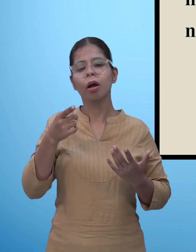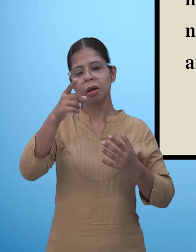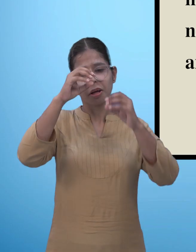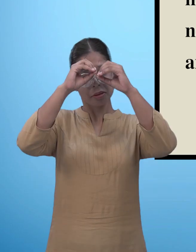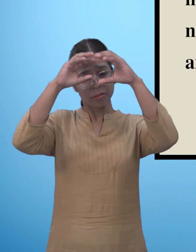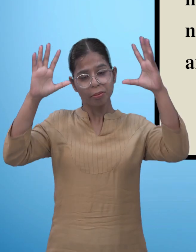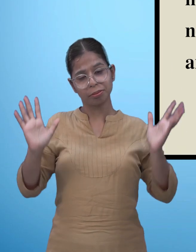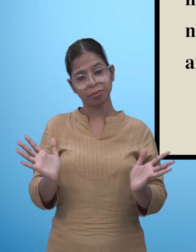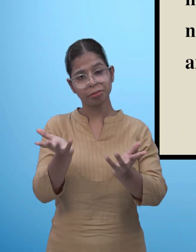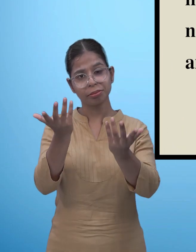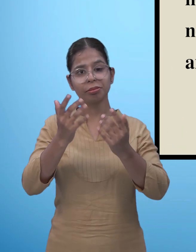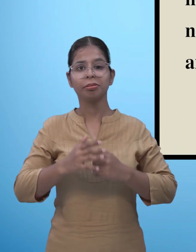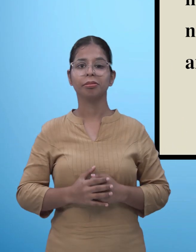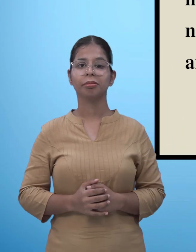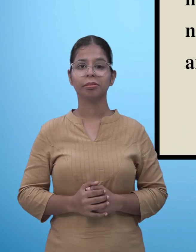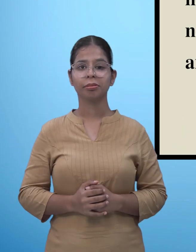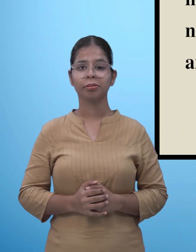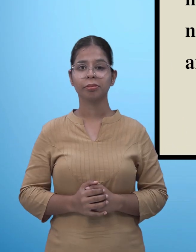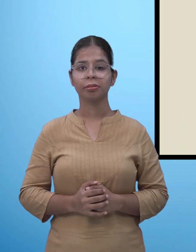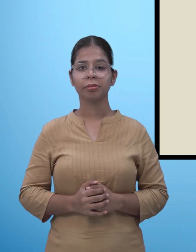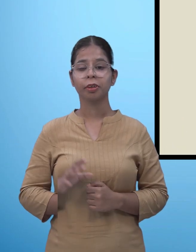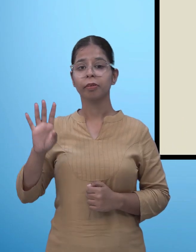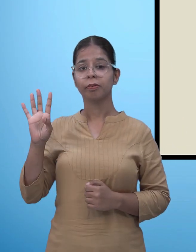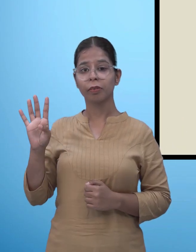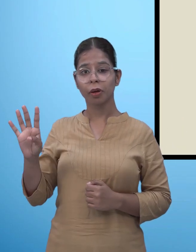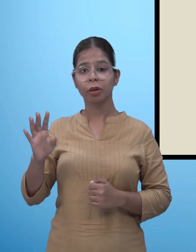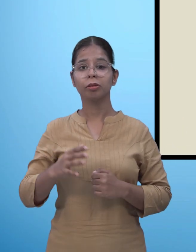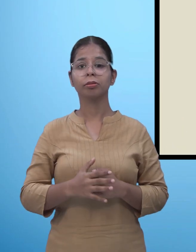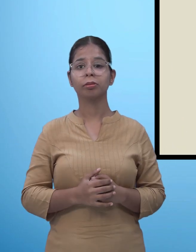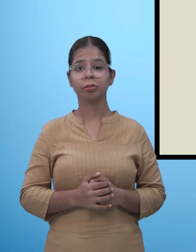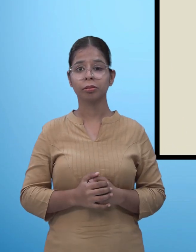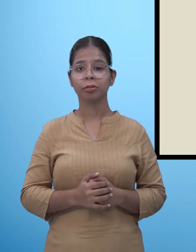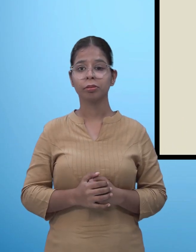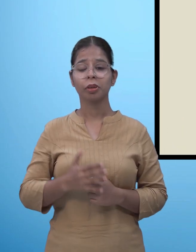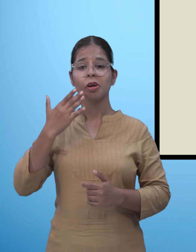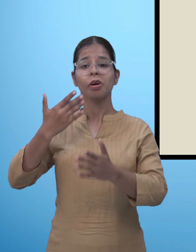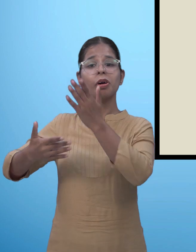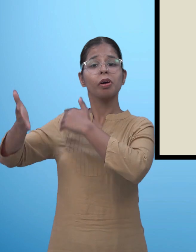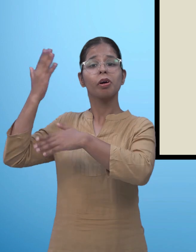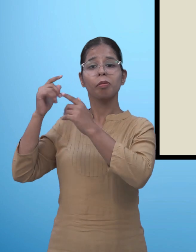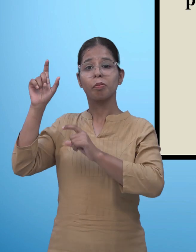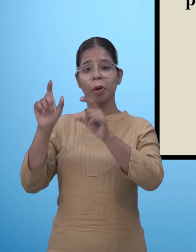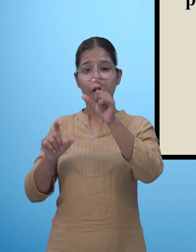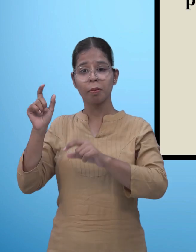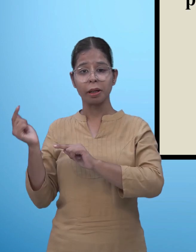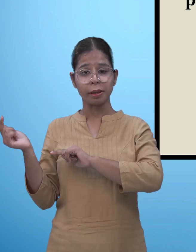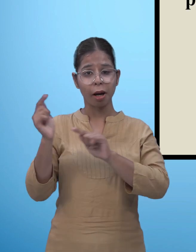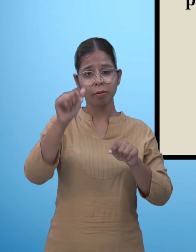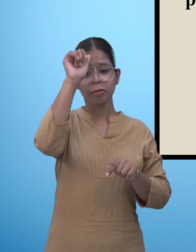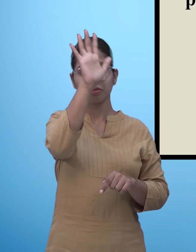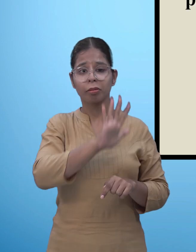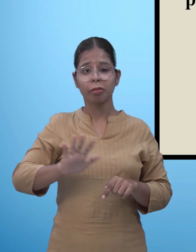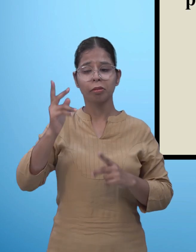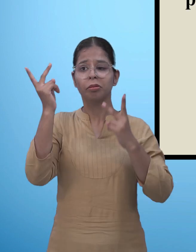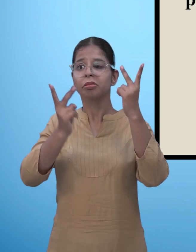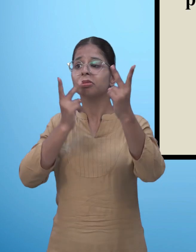chosen and why? Use your imagination. 4. Why did people travel to India from various parts of the world